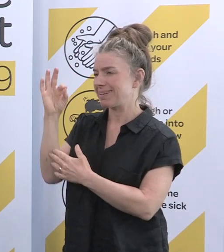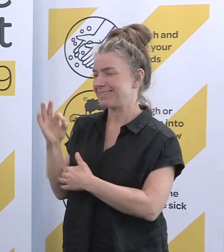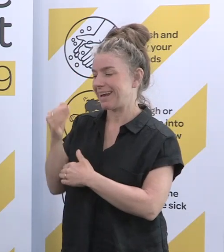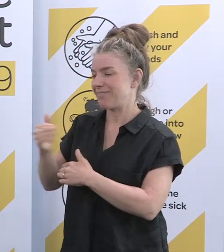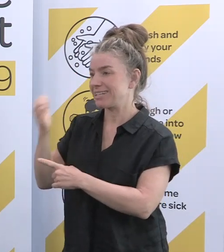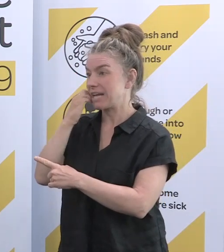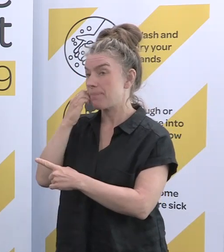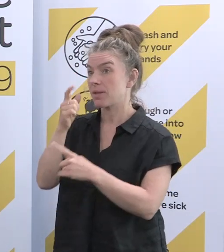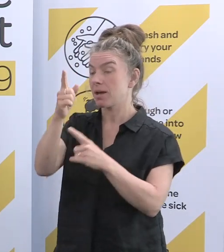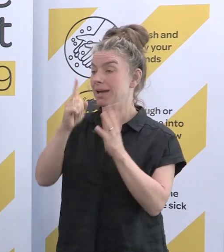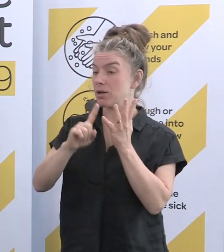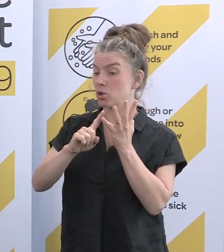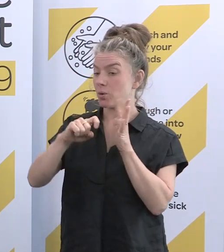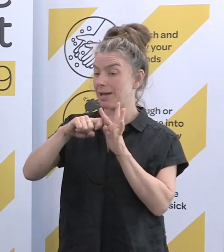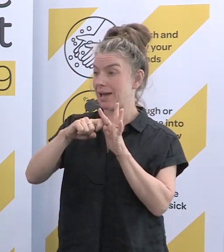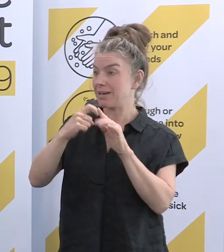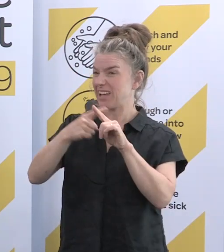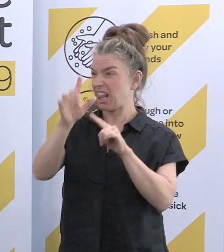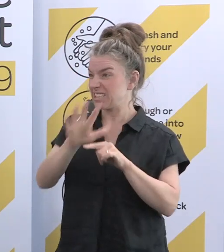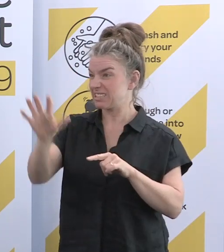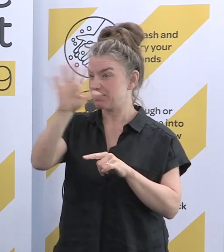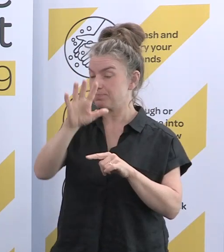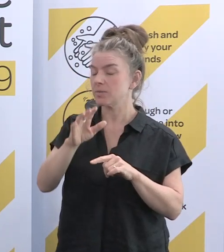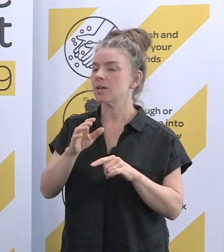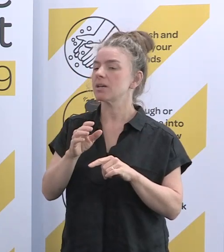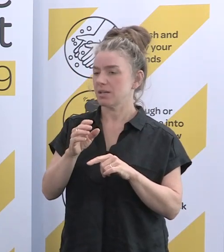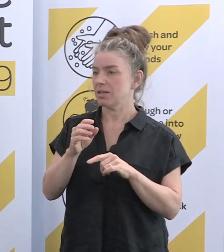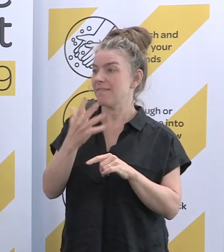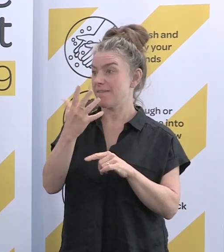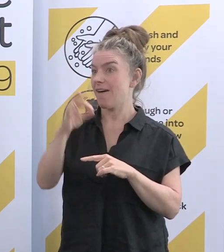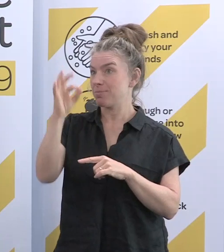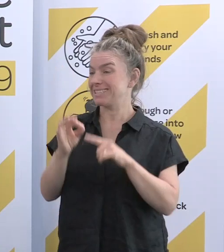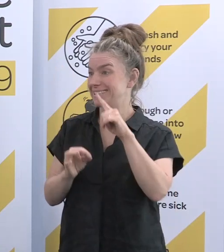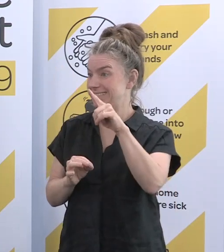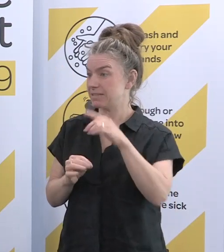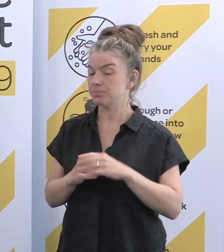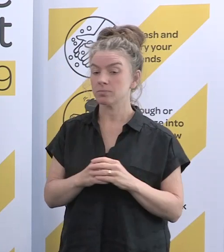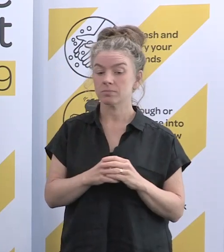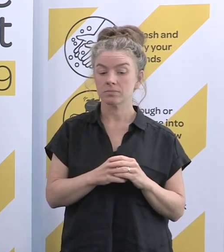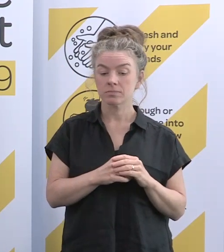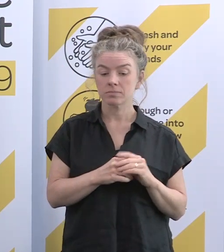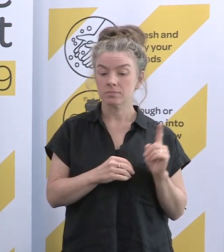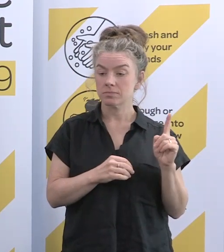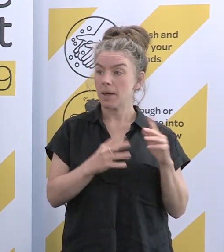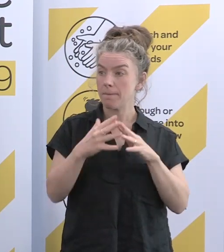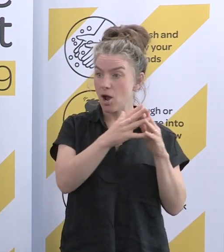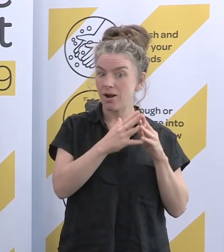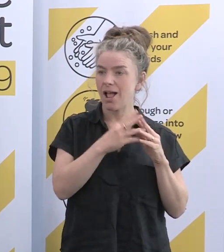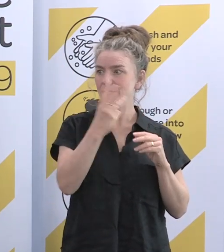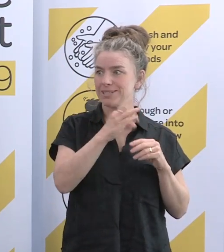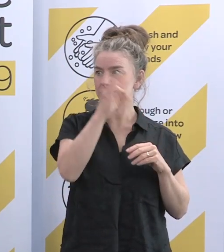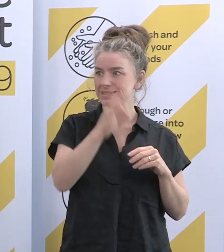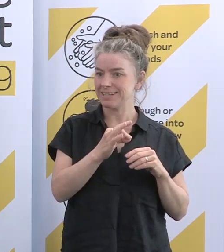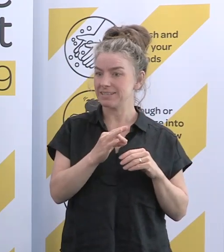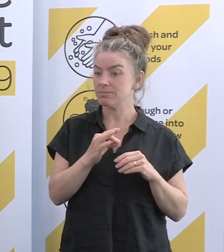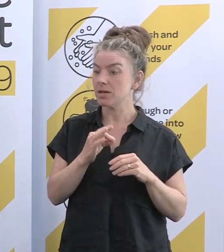UK about 5%, and the US about 13%. So we're doing a lot of testing comparatively, and our case positivity rate remains